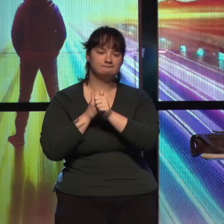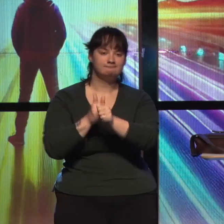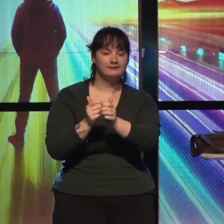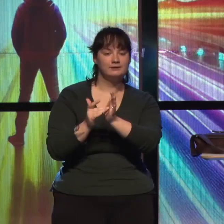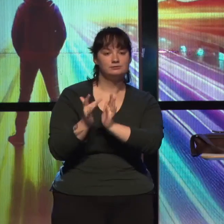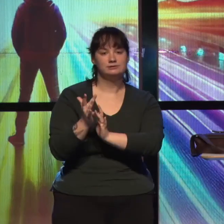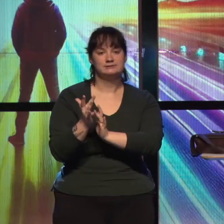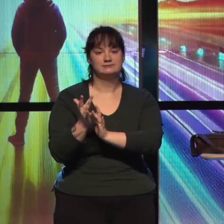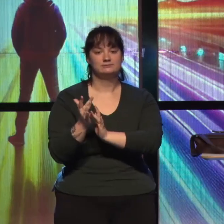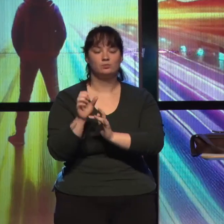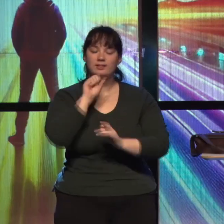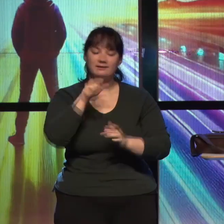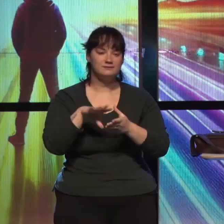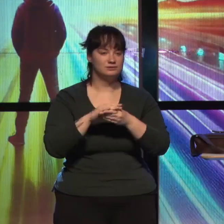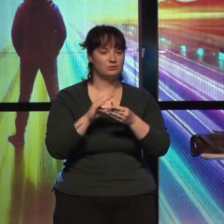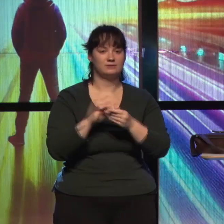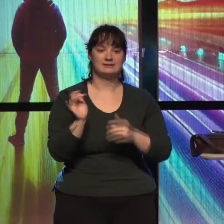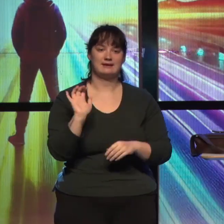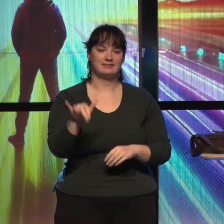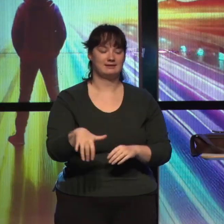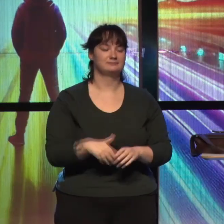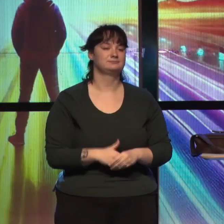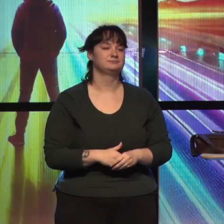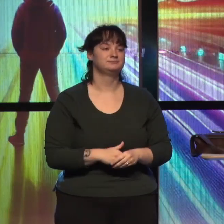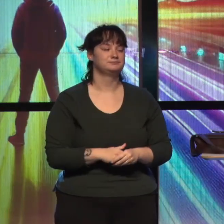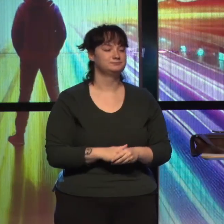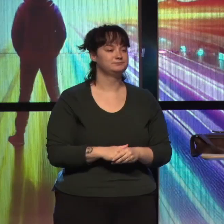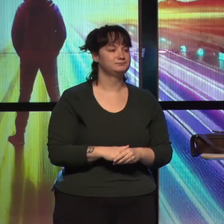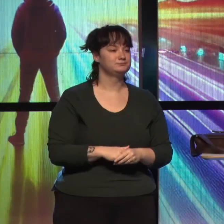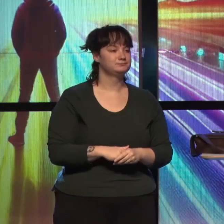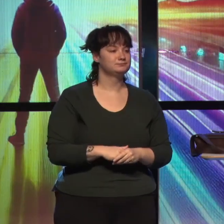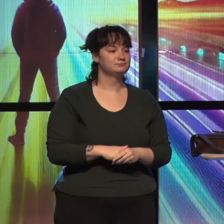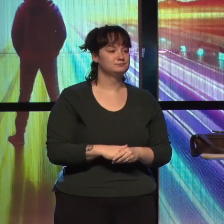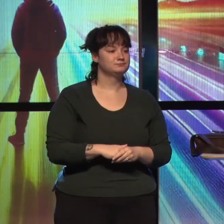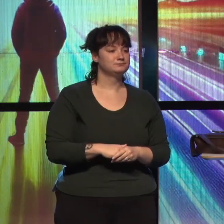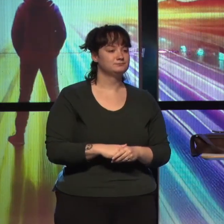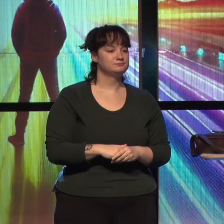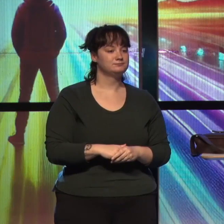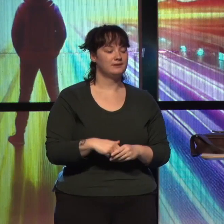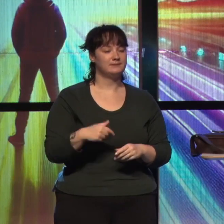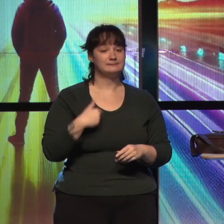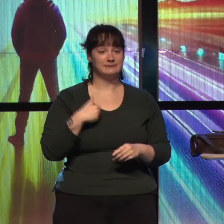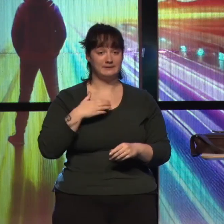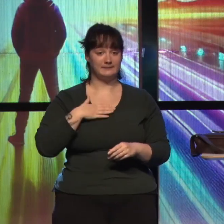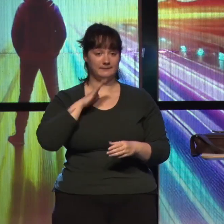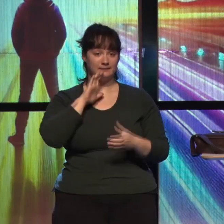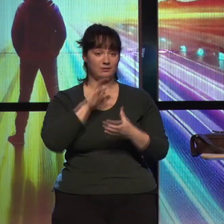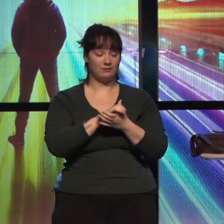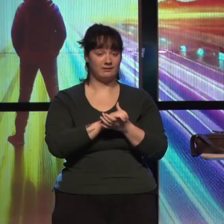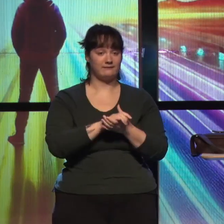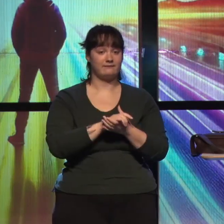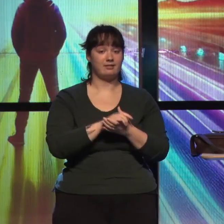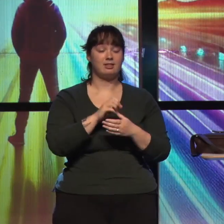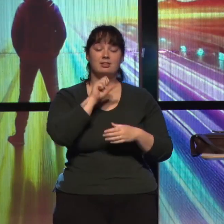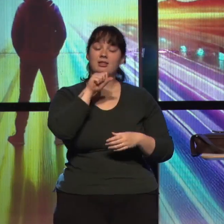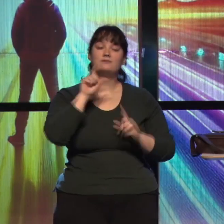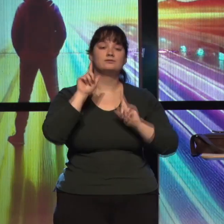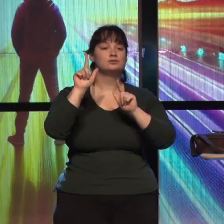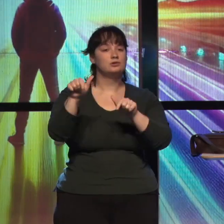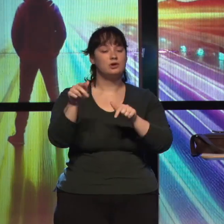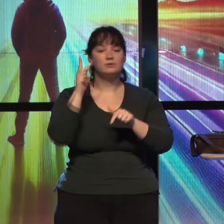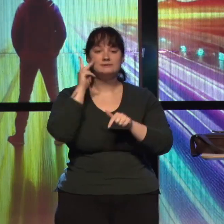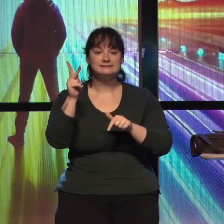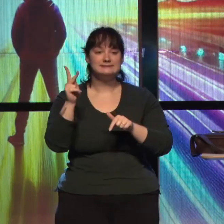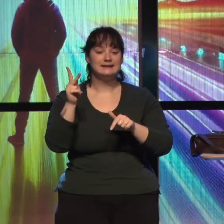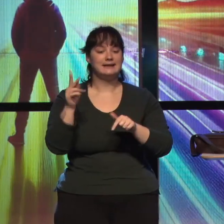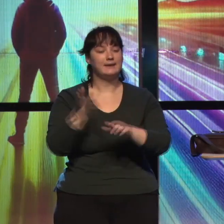stories like that, right? One of my favorite things to do, Wendy and I, is to go see shows, to see musicals. Anybody like to go see shows, musicals?